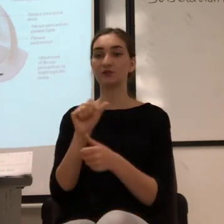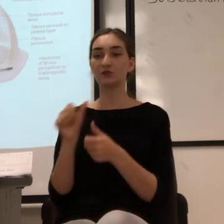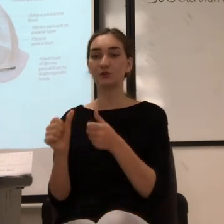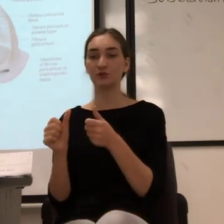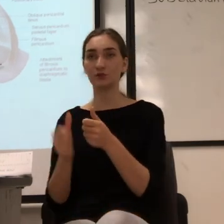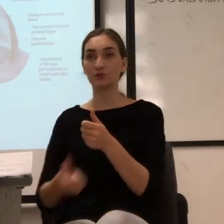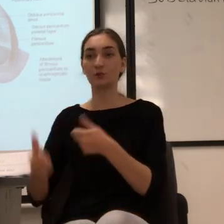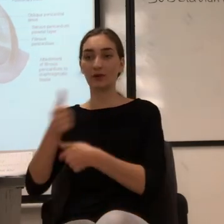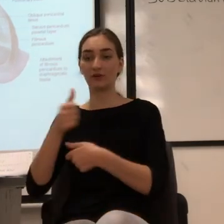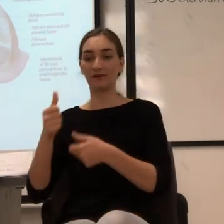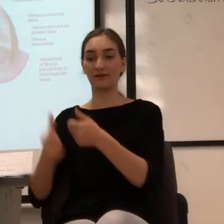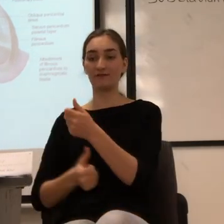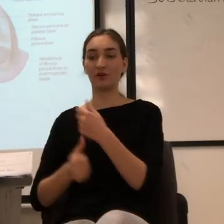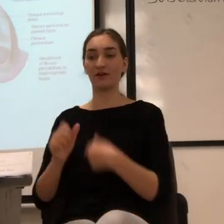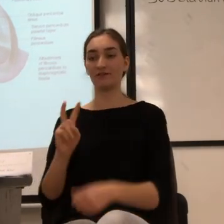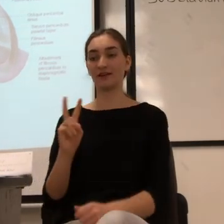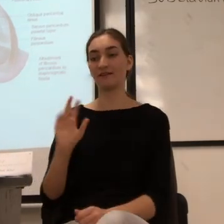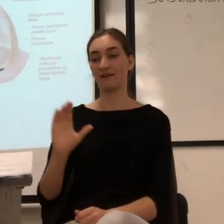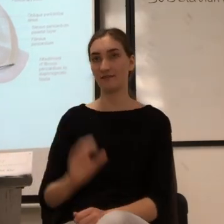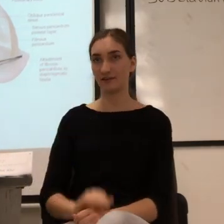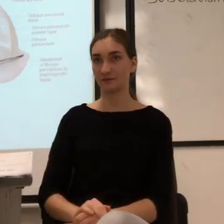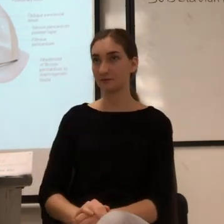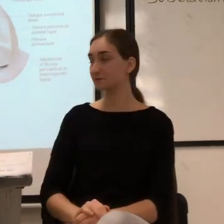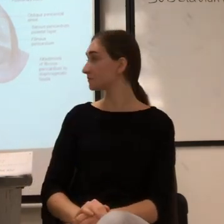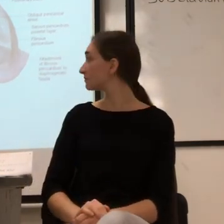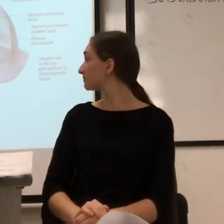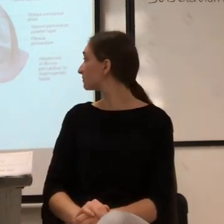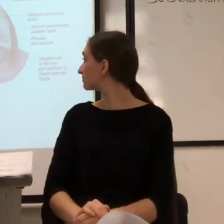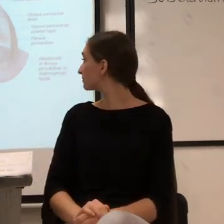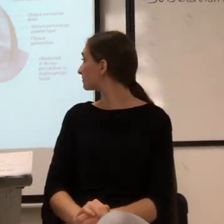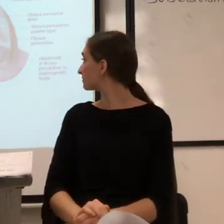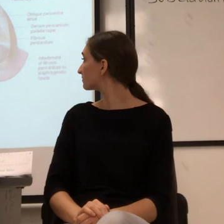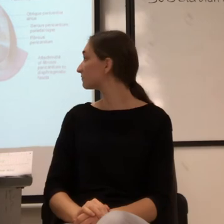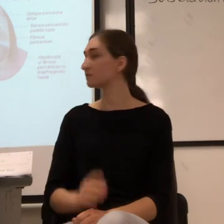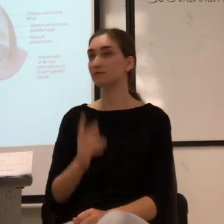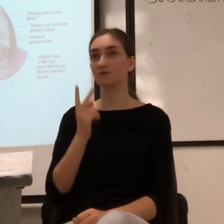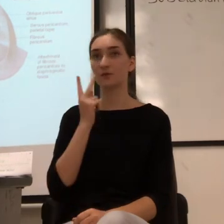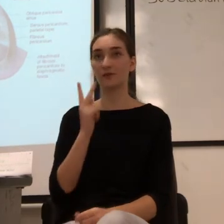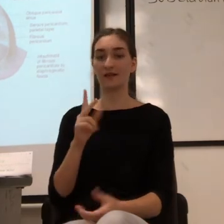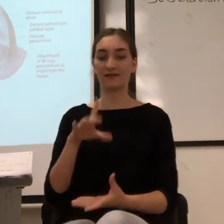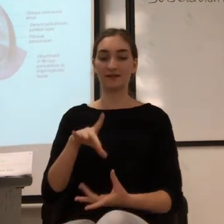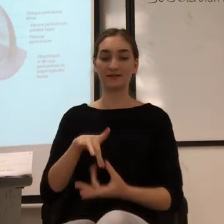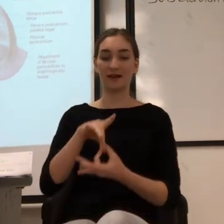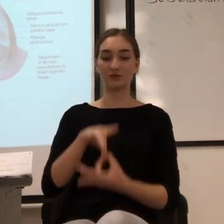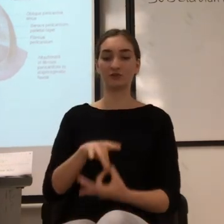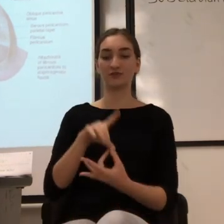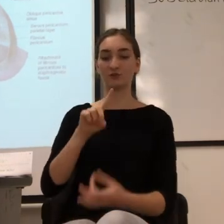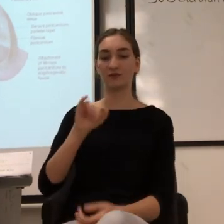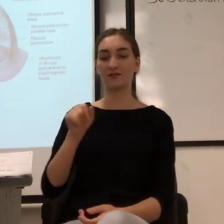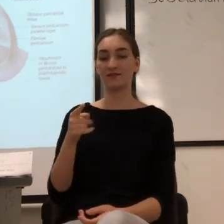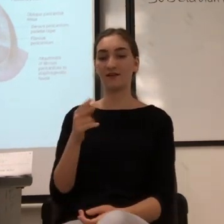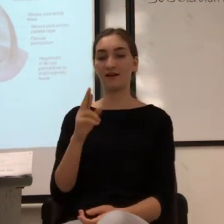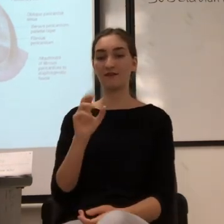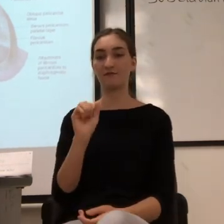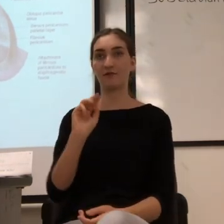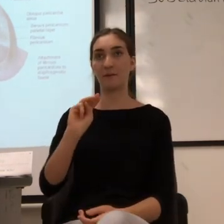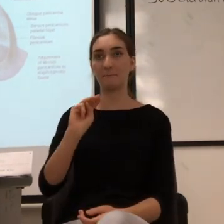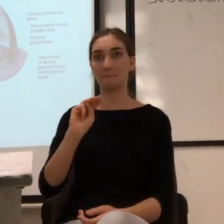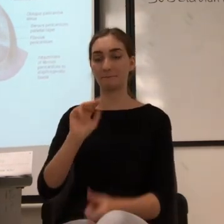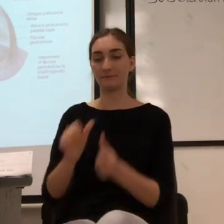diaphragm. You see how the fibrous pericardium kind of attaches to the diaphragm inferiorly? I see four things here. What do you think those are?